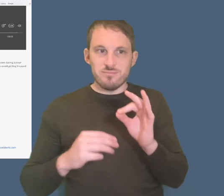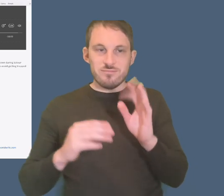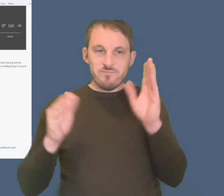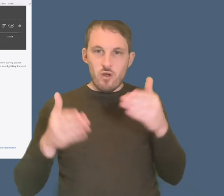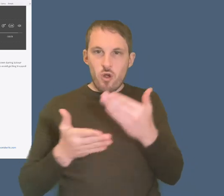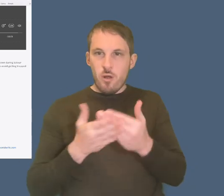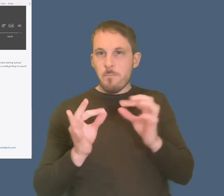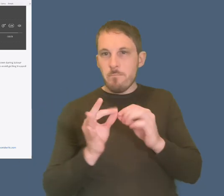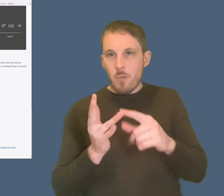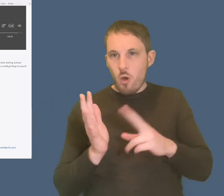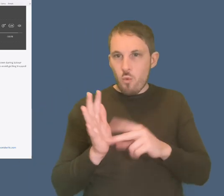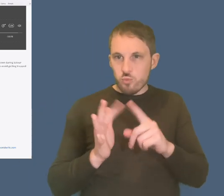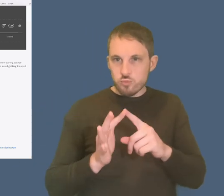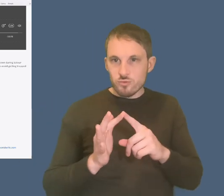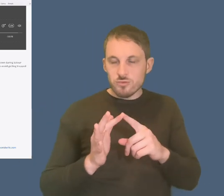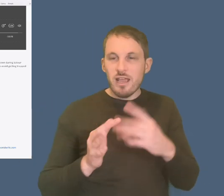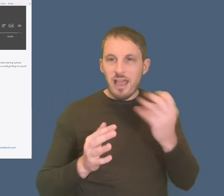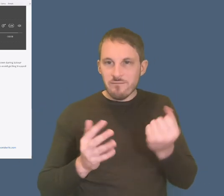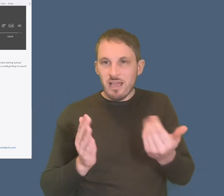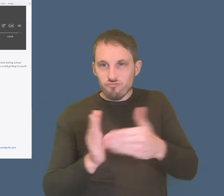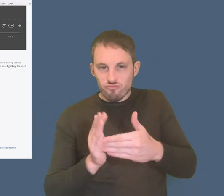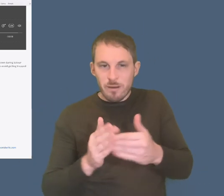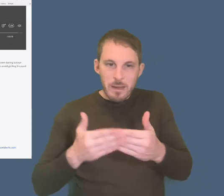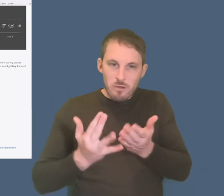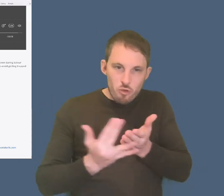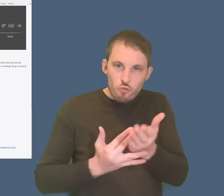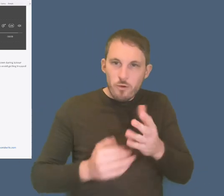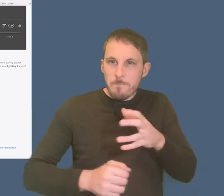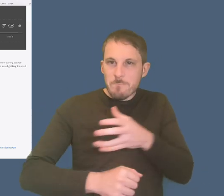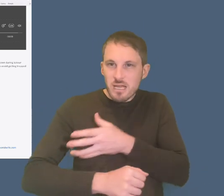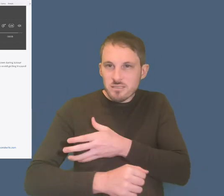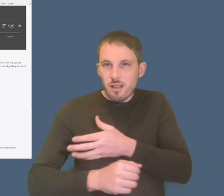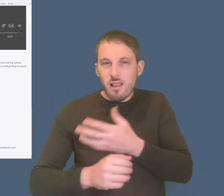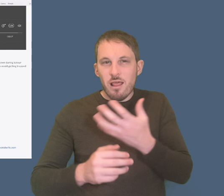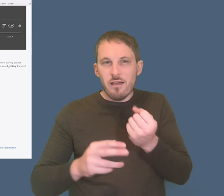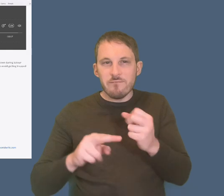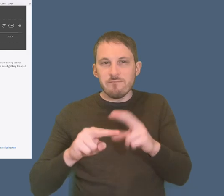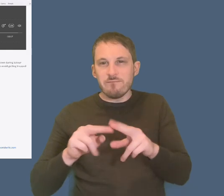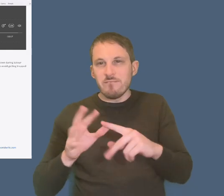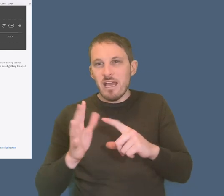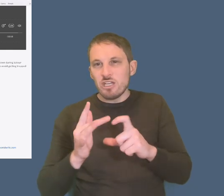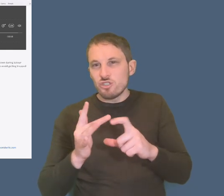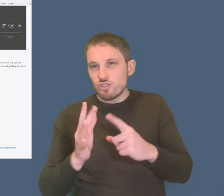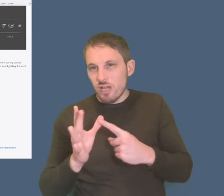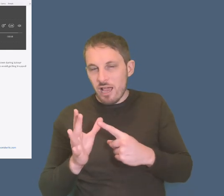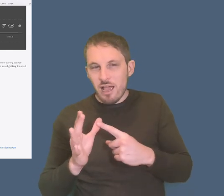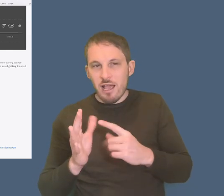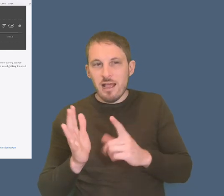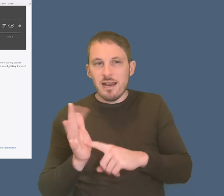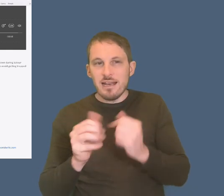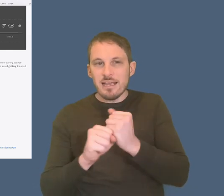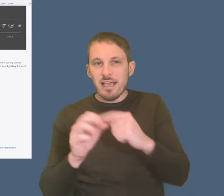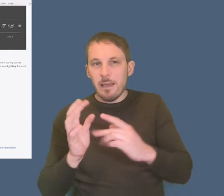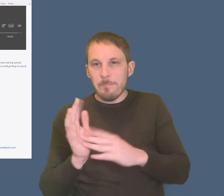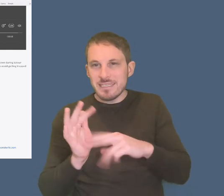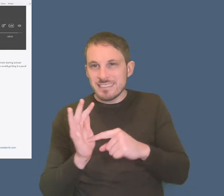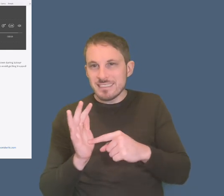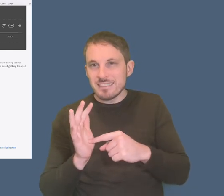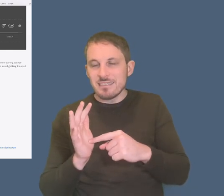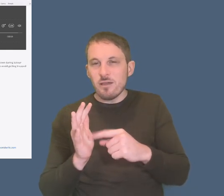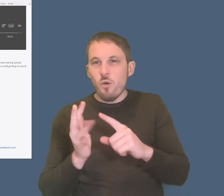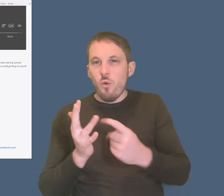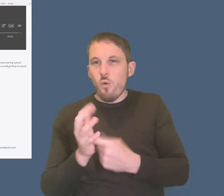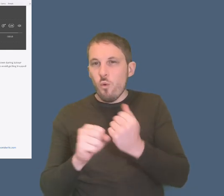structure that your baby has to navigate. There are muscles and mesh layers of fascia and ligaments and tendons and organs like your bladder